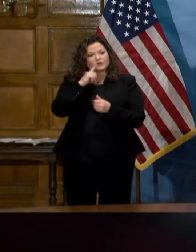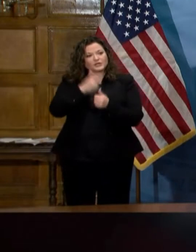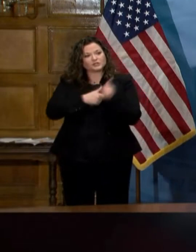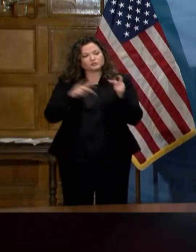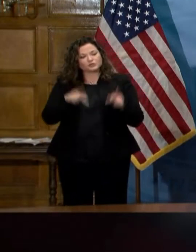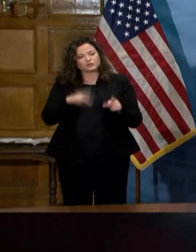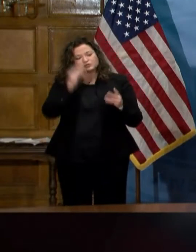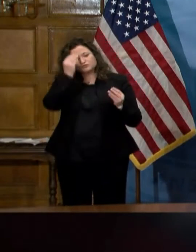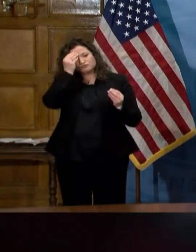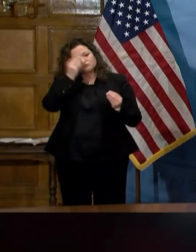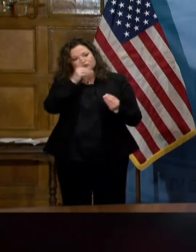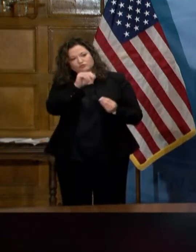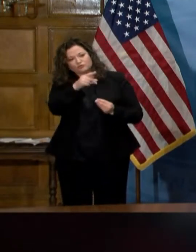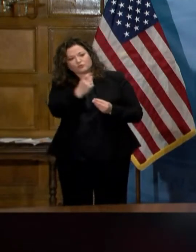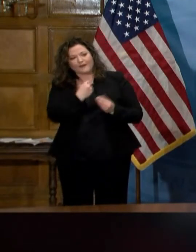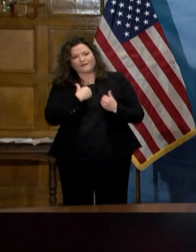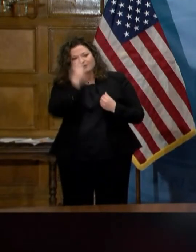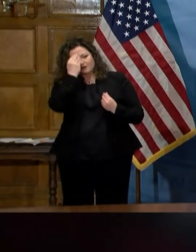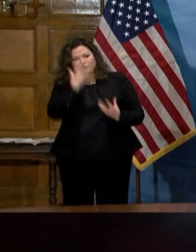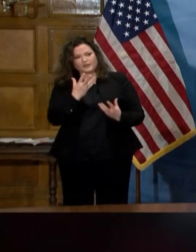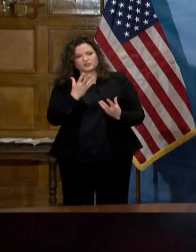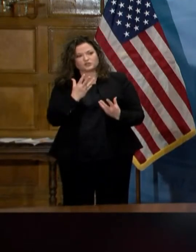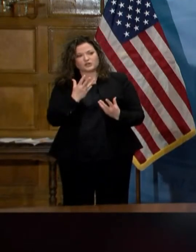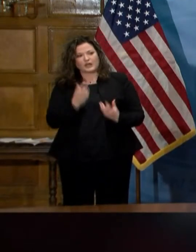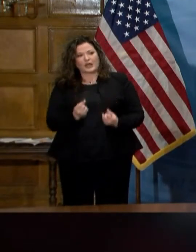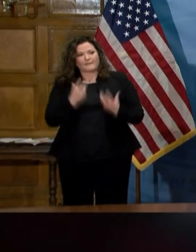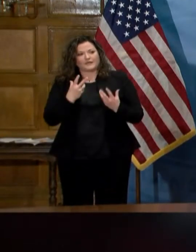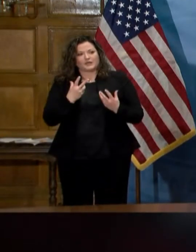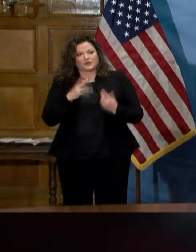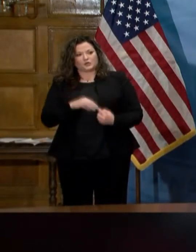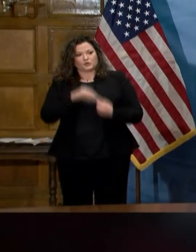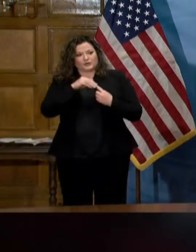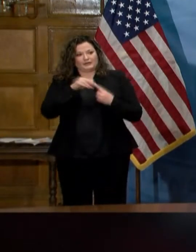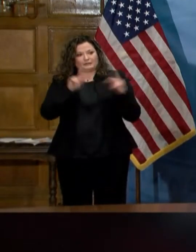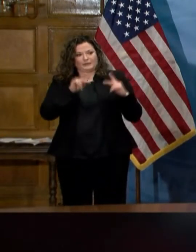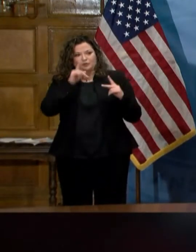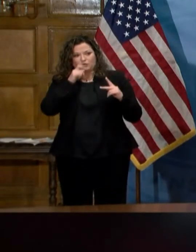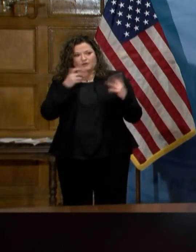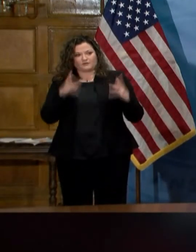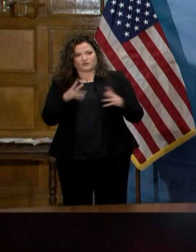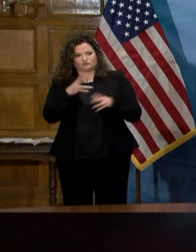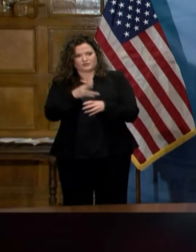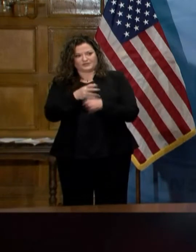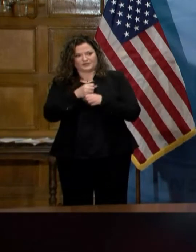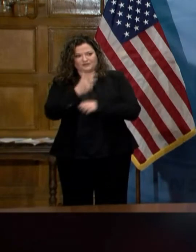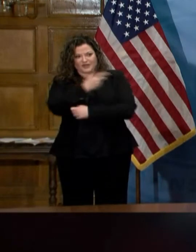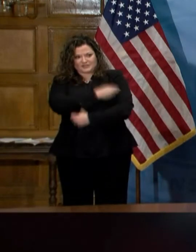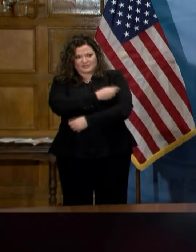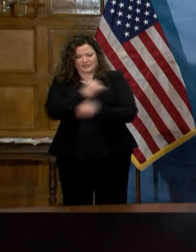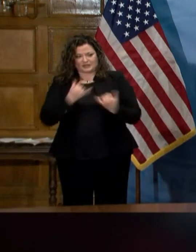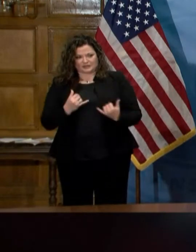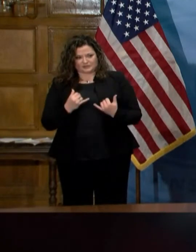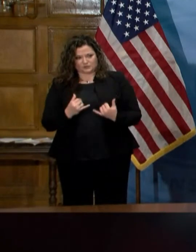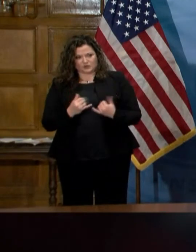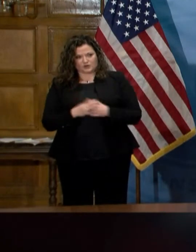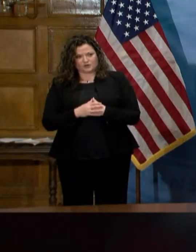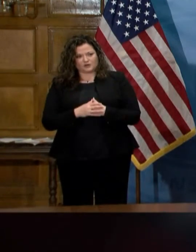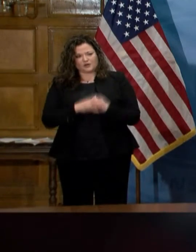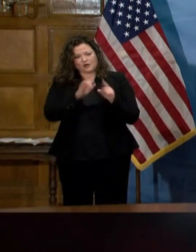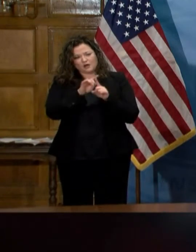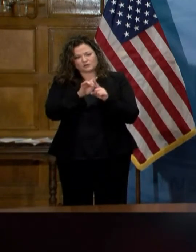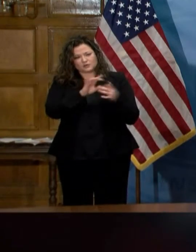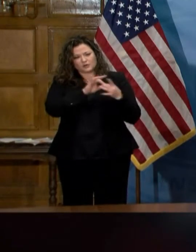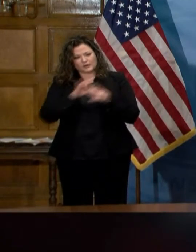information on how many unique people have been vaccinated at this point? And also just kind of related to